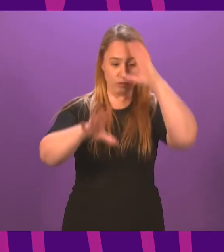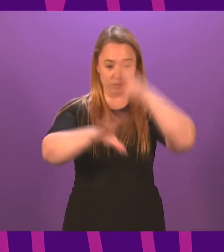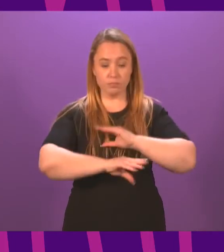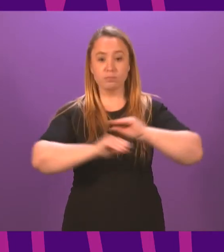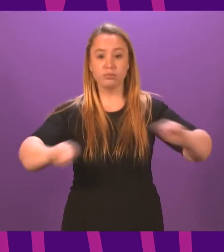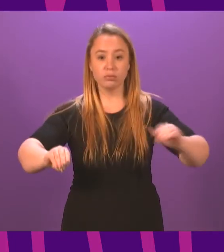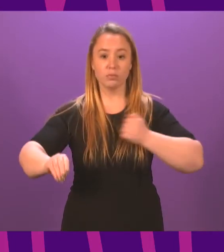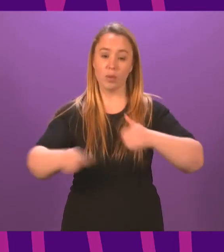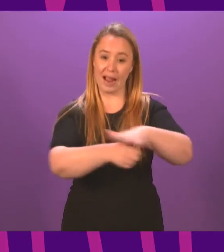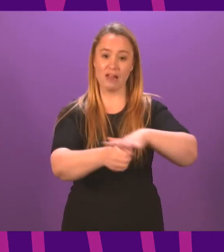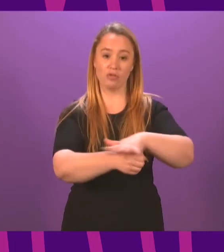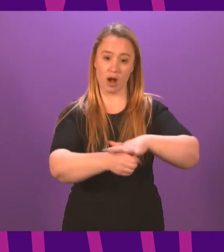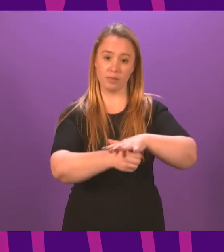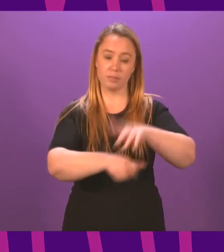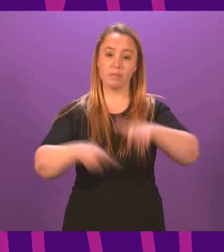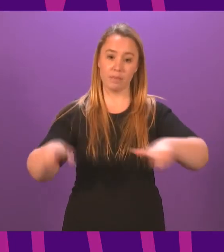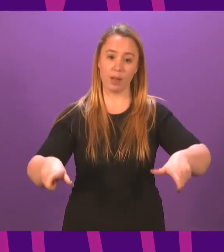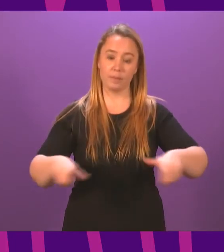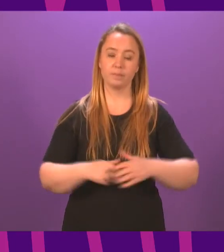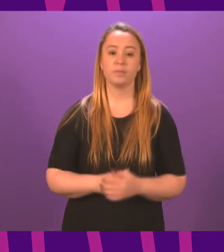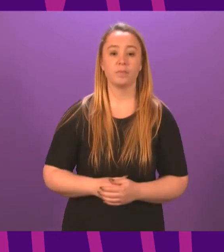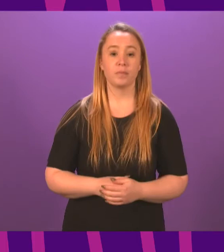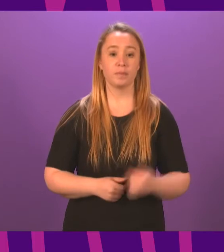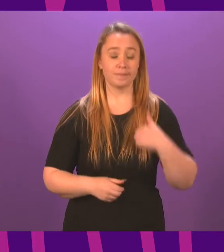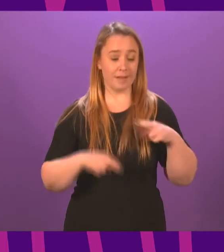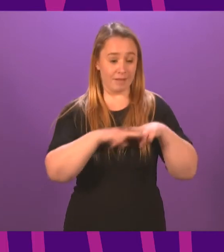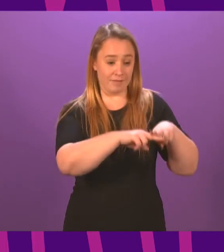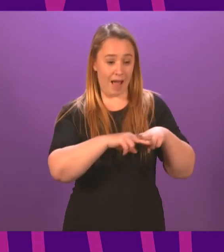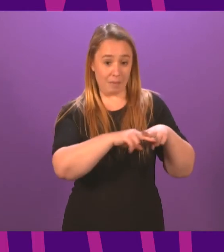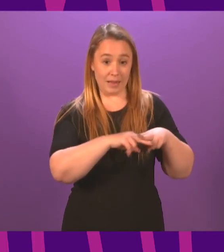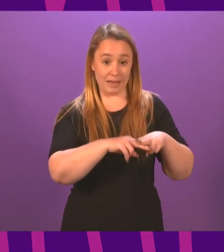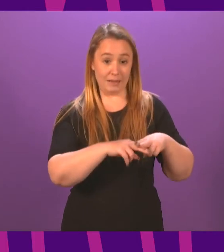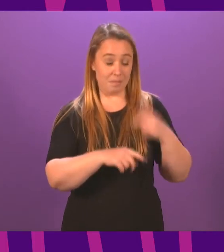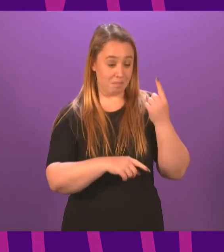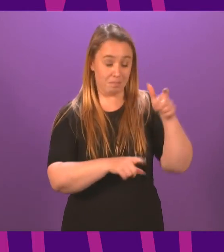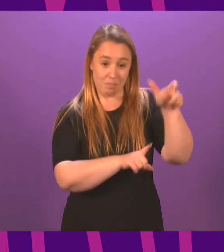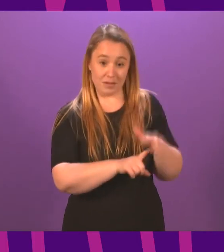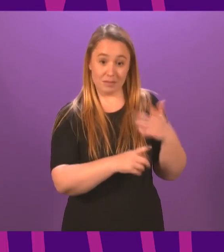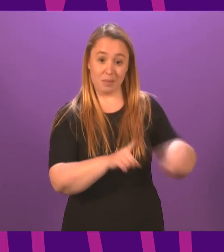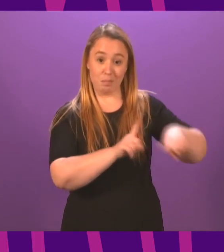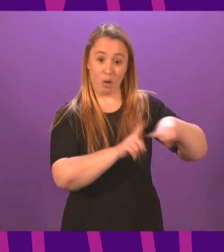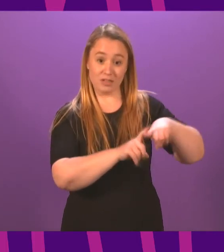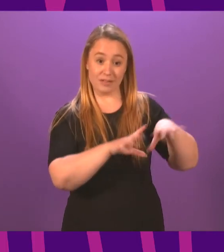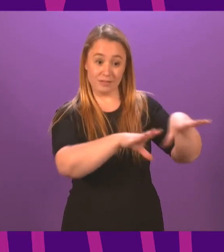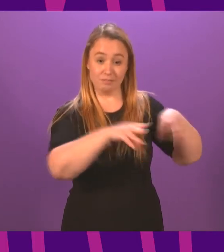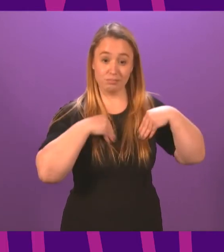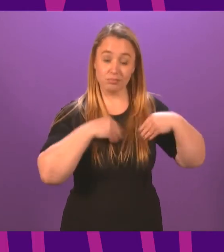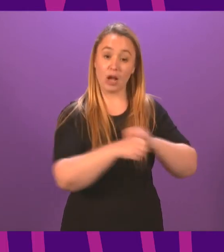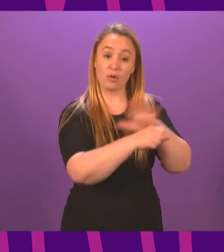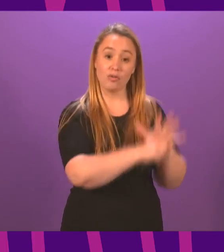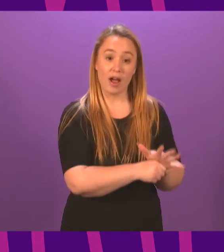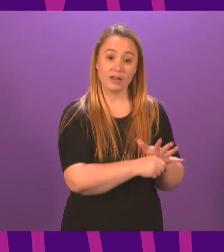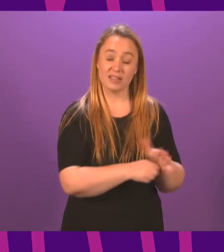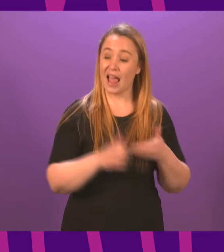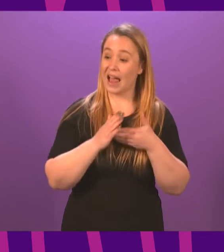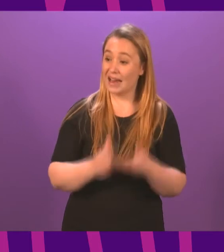it. Now, this morning I found that a close relative of mine has tested positive for COVID. And we're now all getting to the point where we know someone